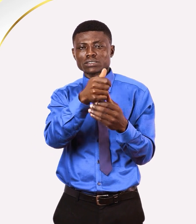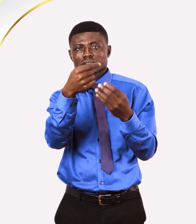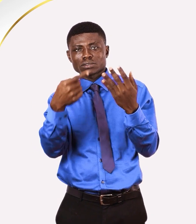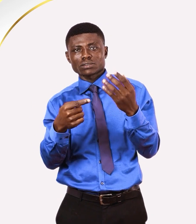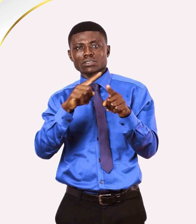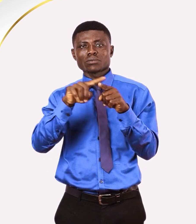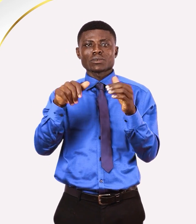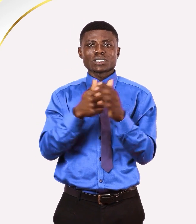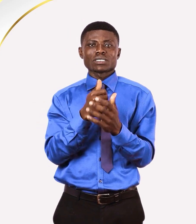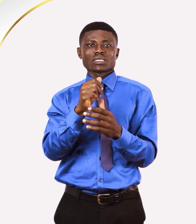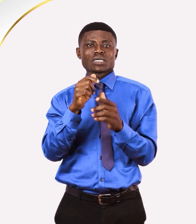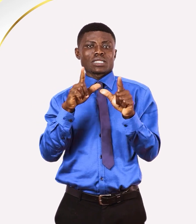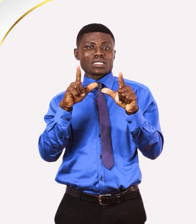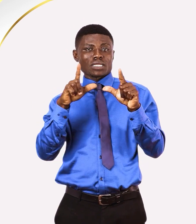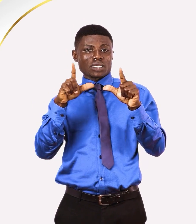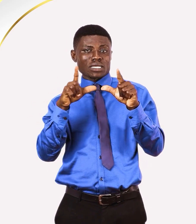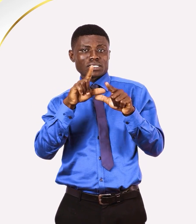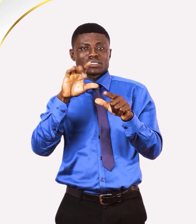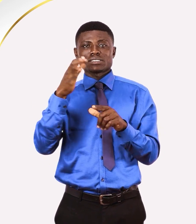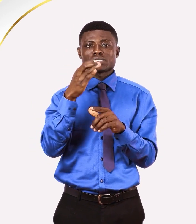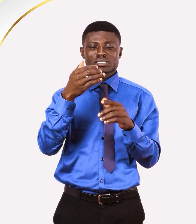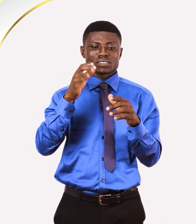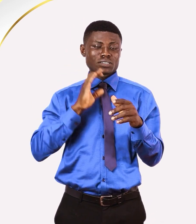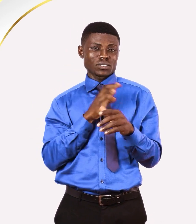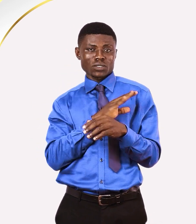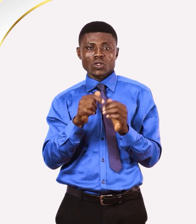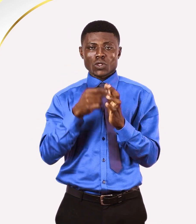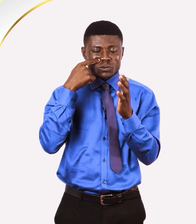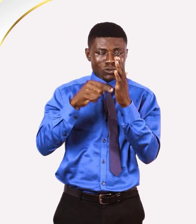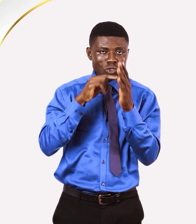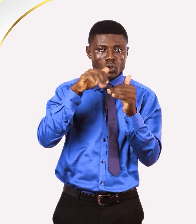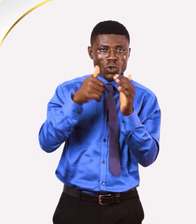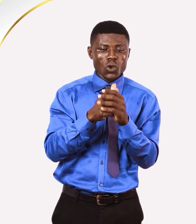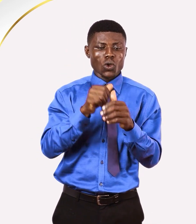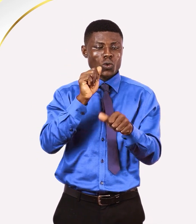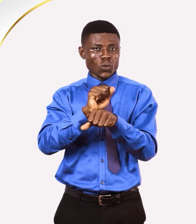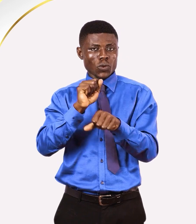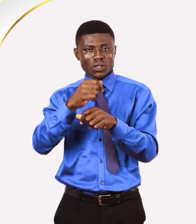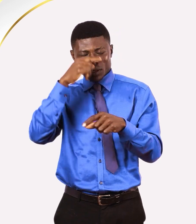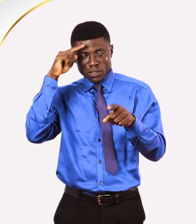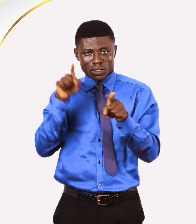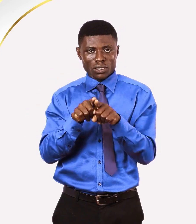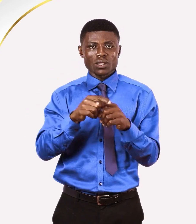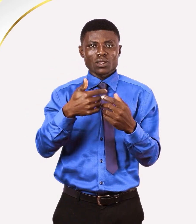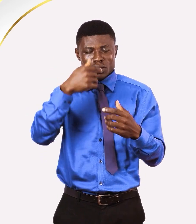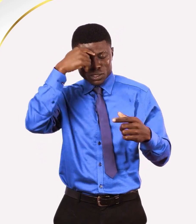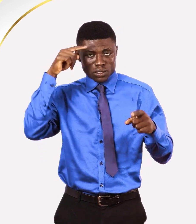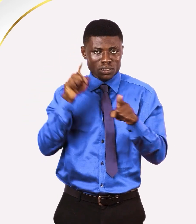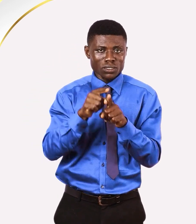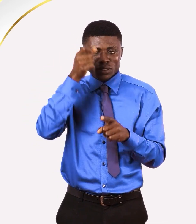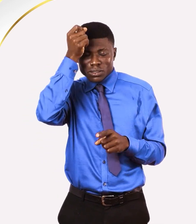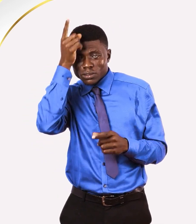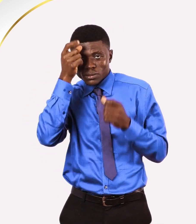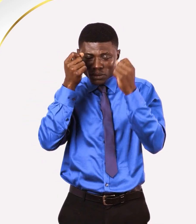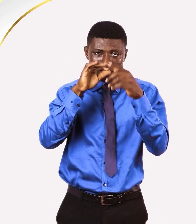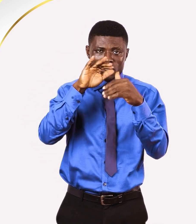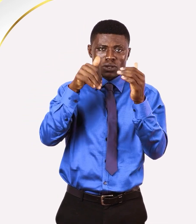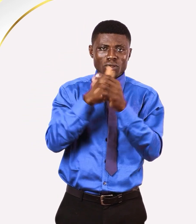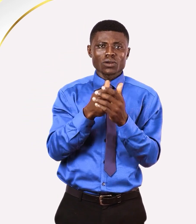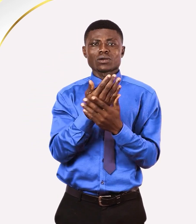etc. by licensees of the Commission, reviewing all contracts, memoranda of